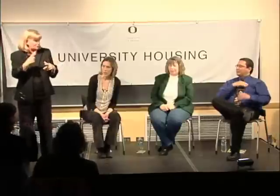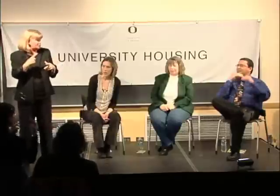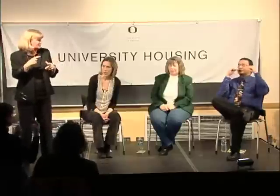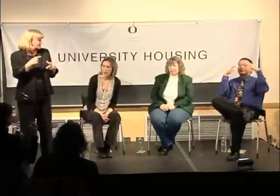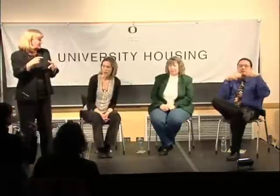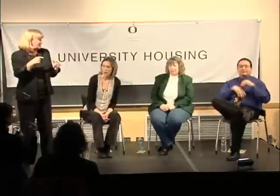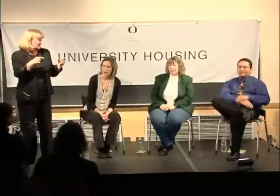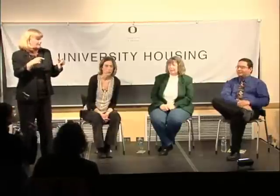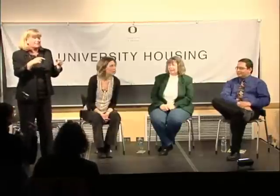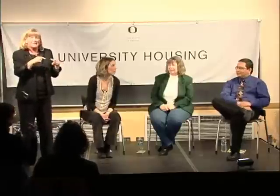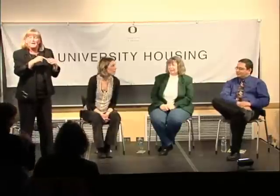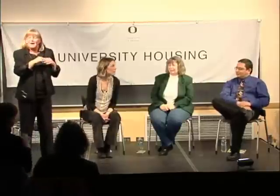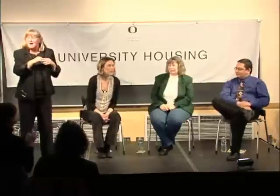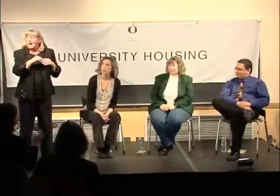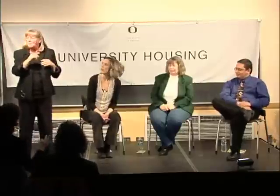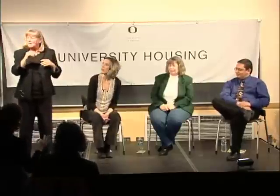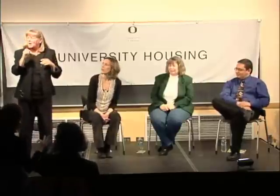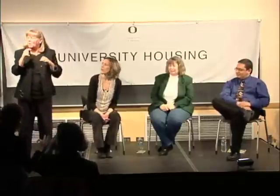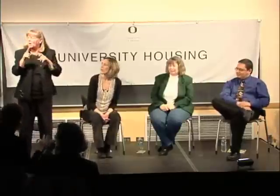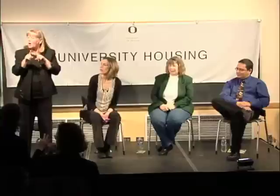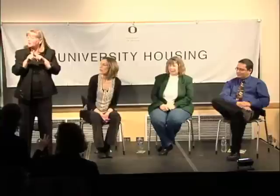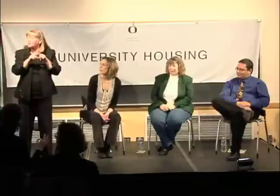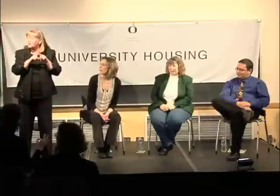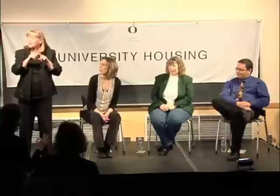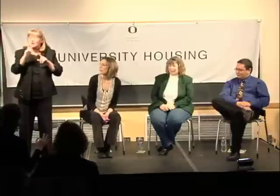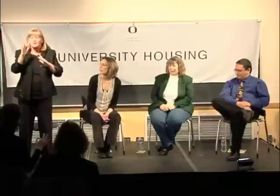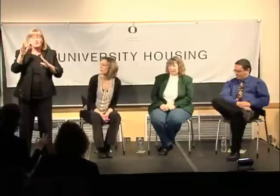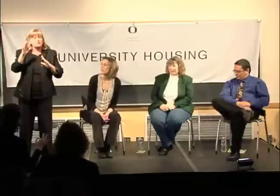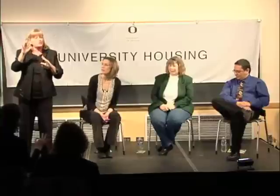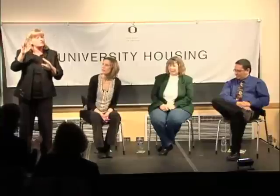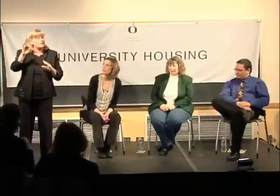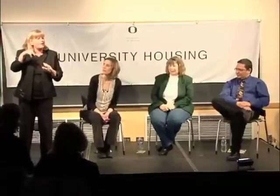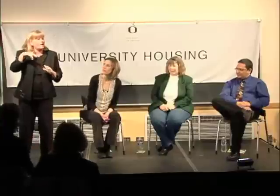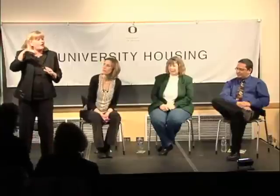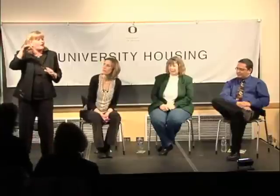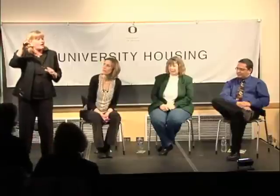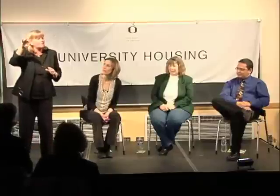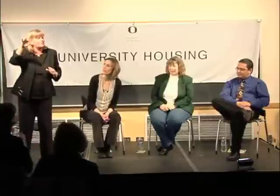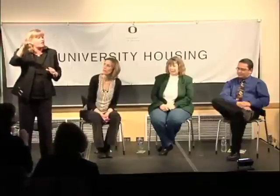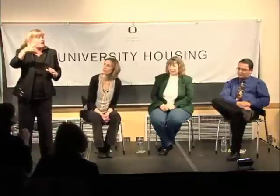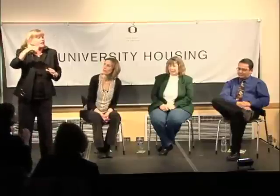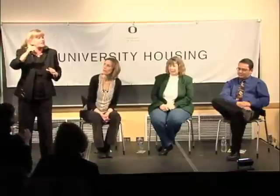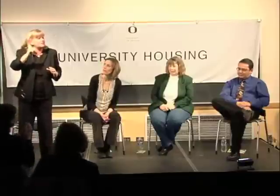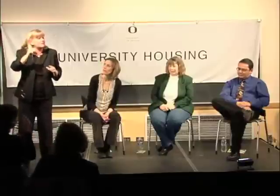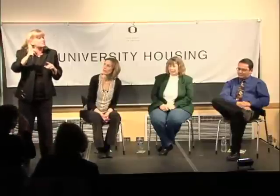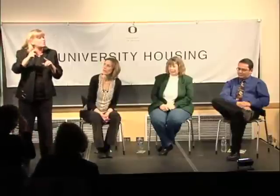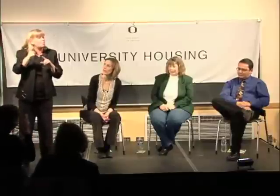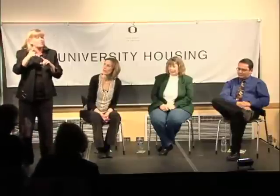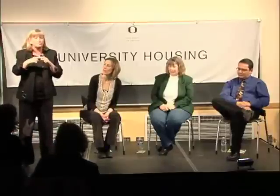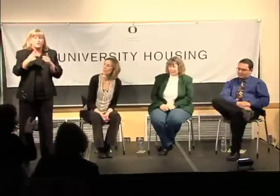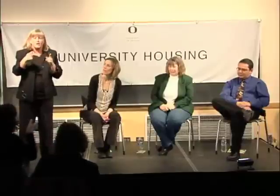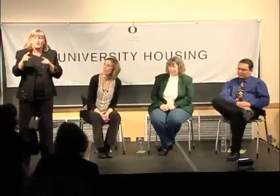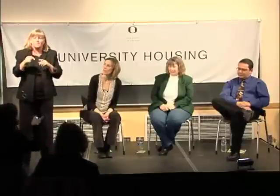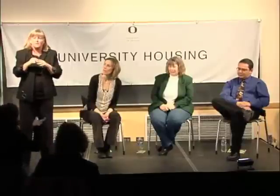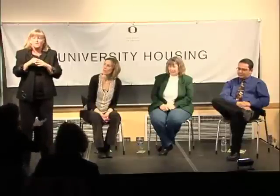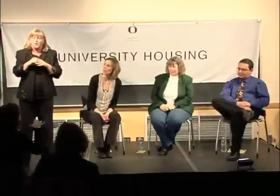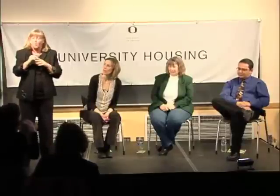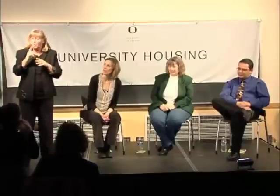questions. Yeah. We also, just kind of a little hint as to what's to come, we're going to